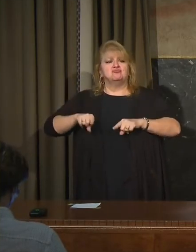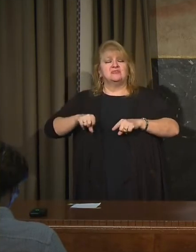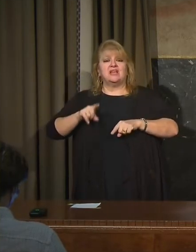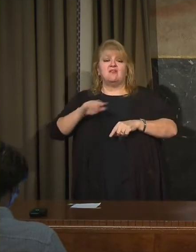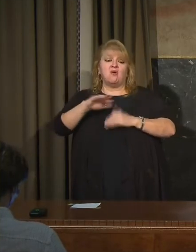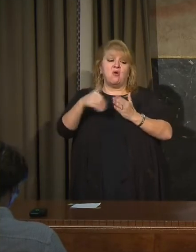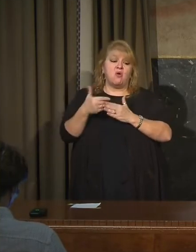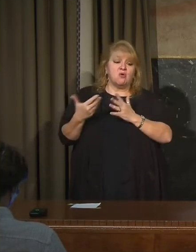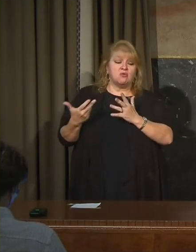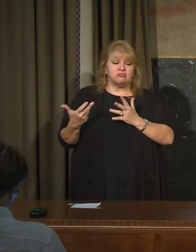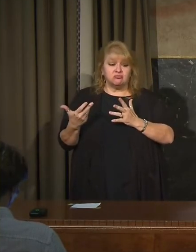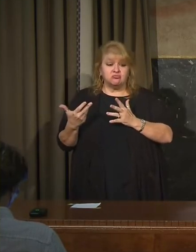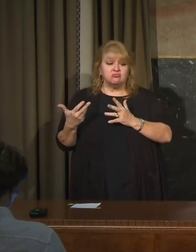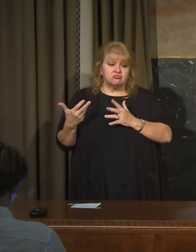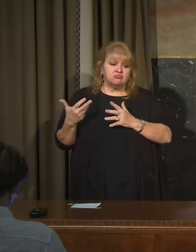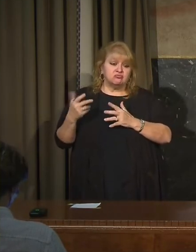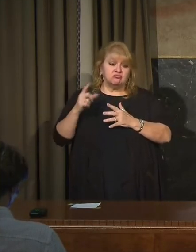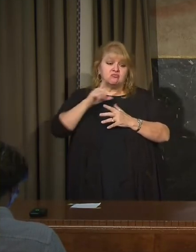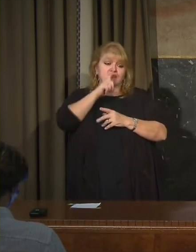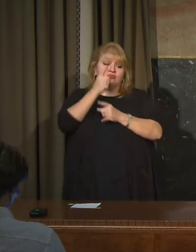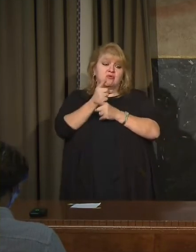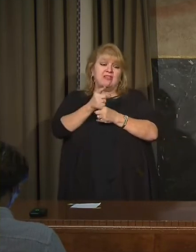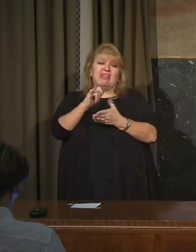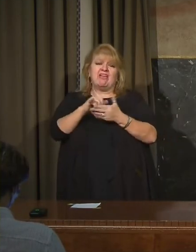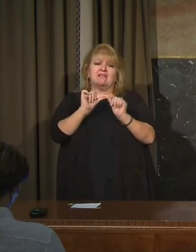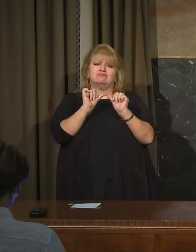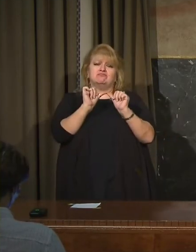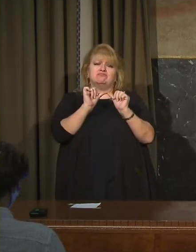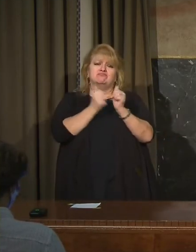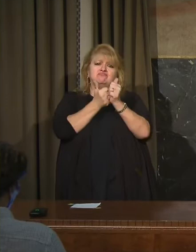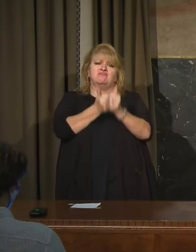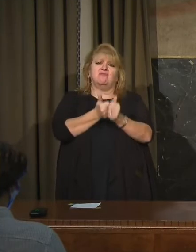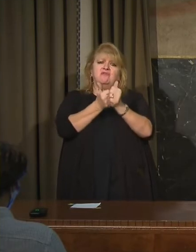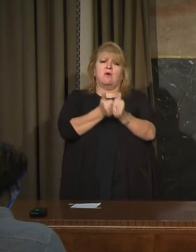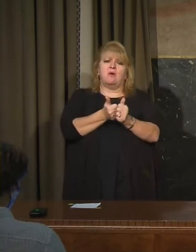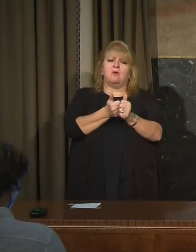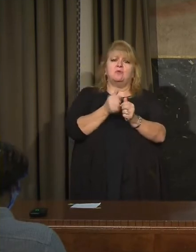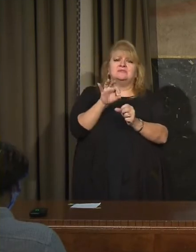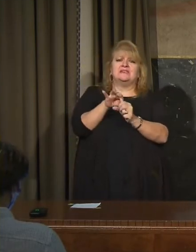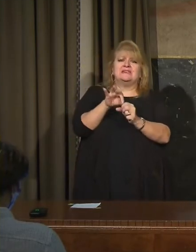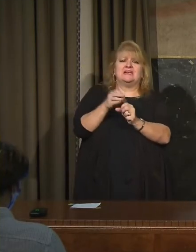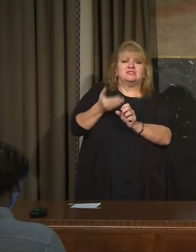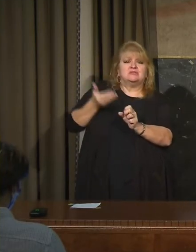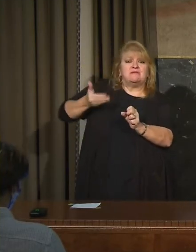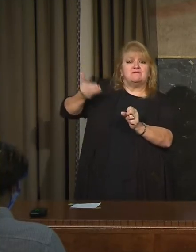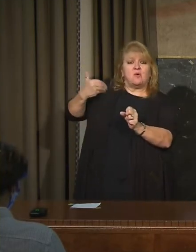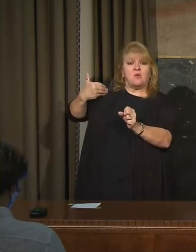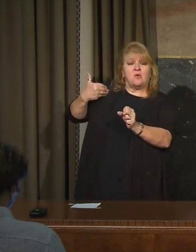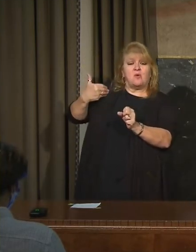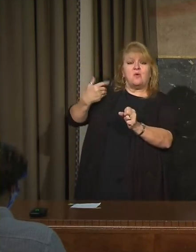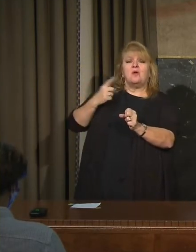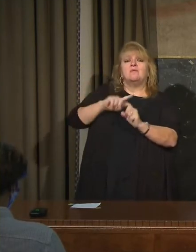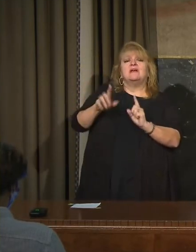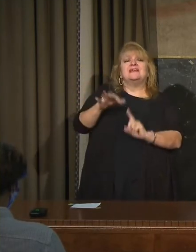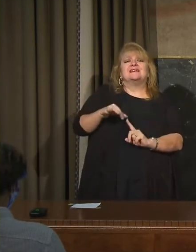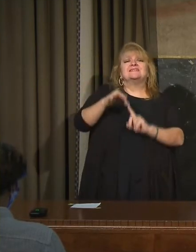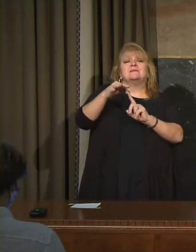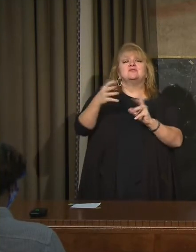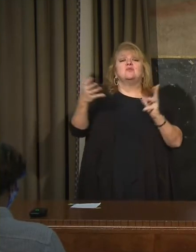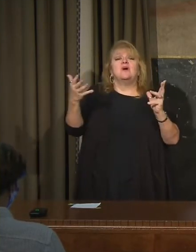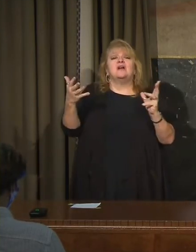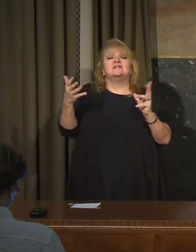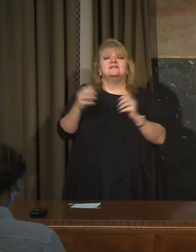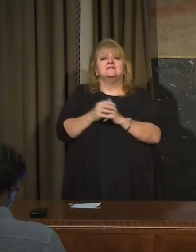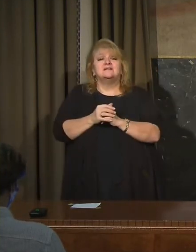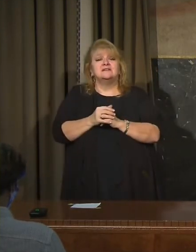material respects is very much consistent with the elections that we held previously, with the exception of